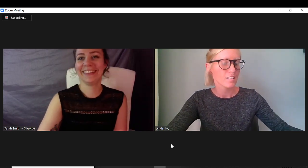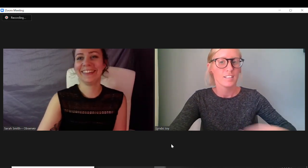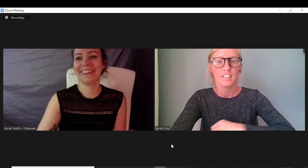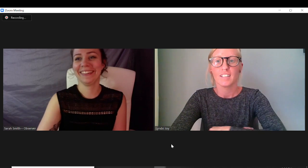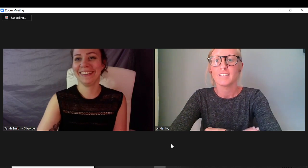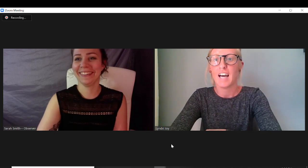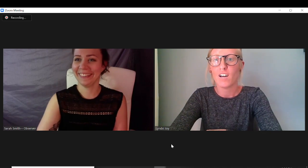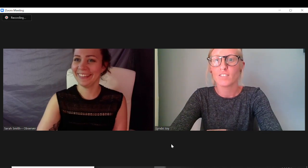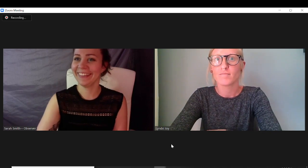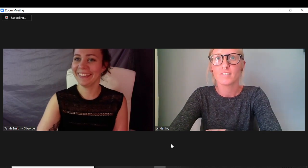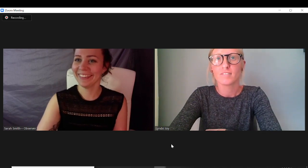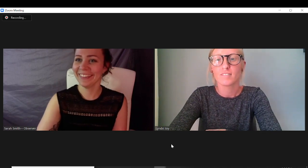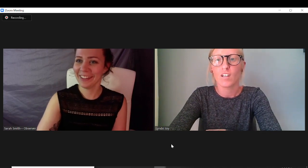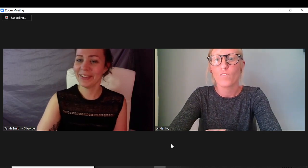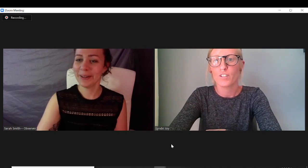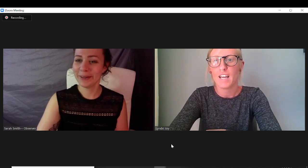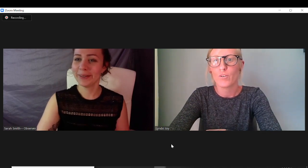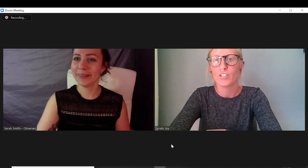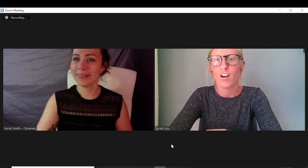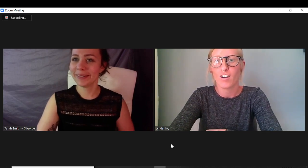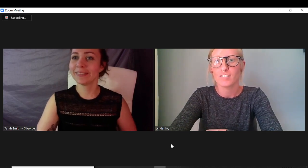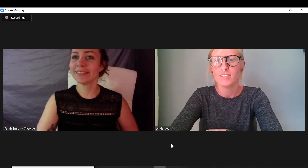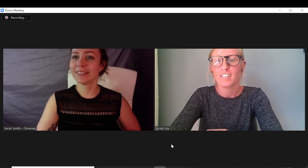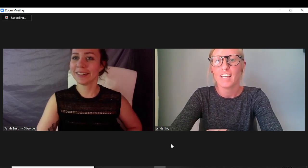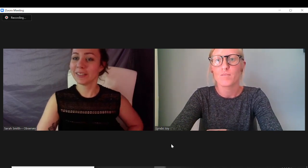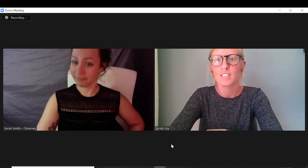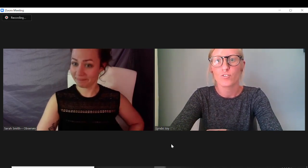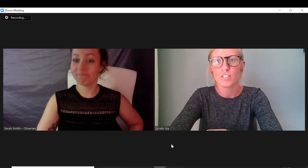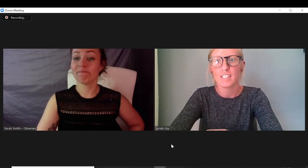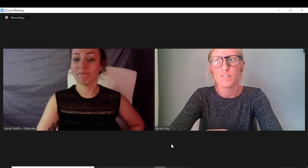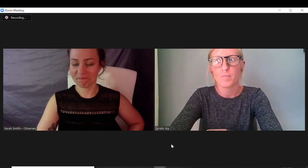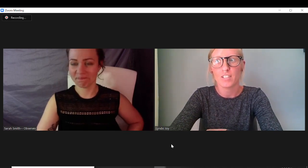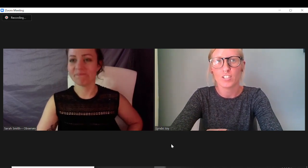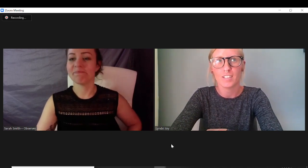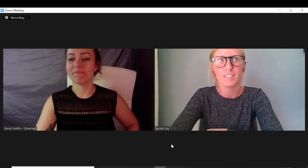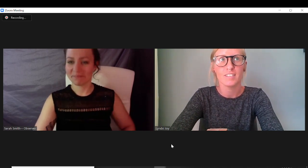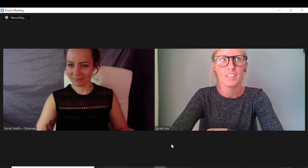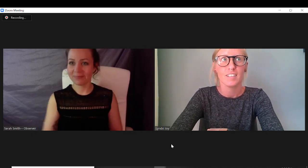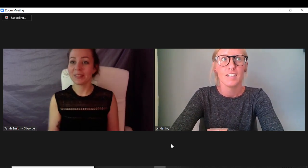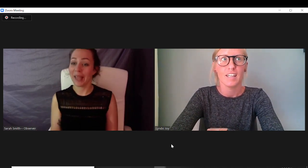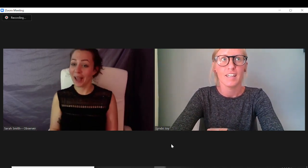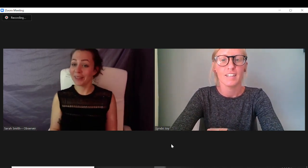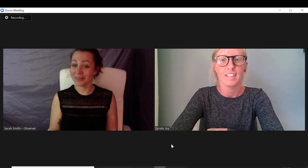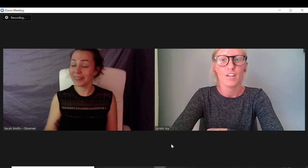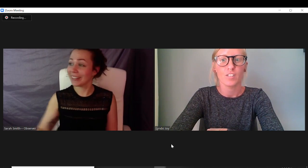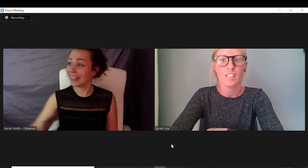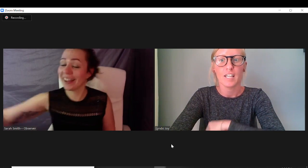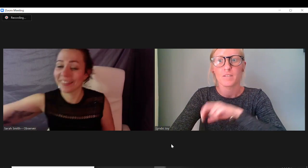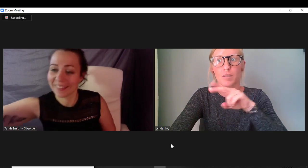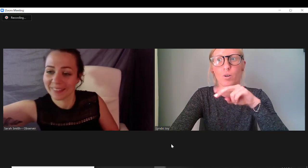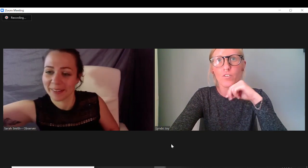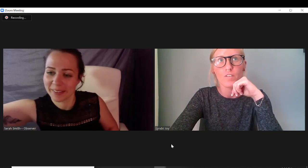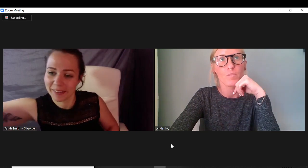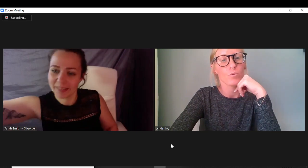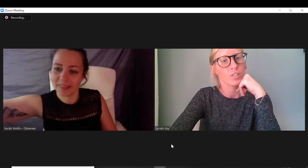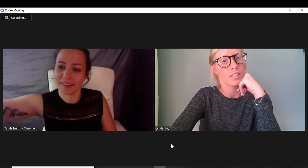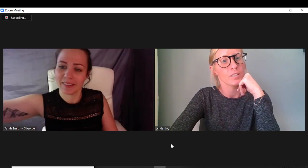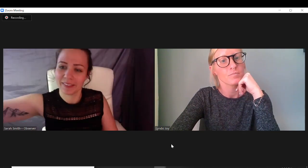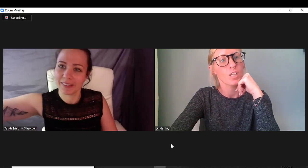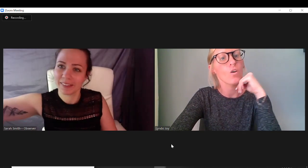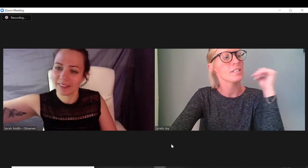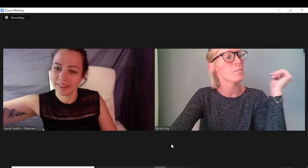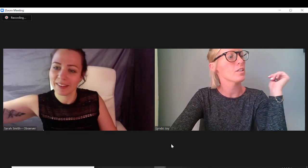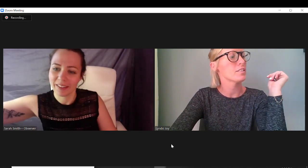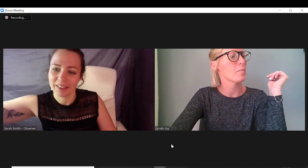like not over an hour long, and it was interesting information. Yeah. And I really like both of them. They were